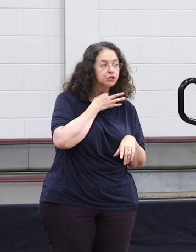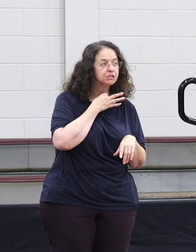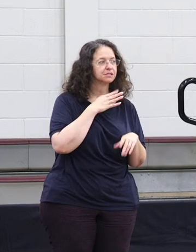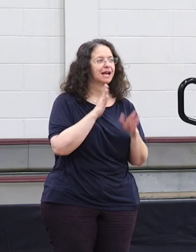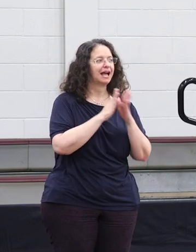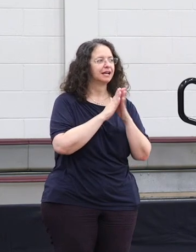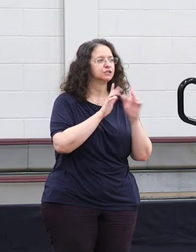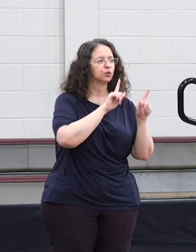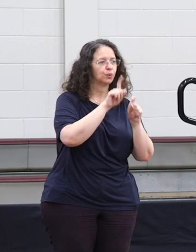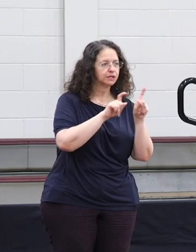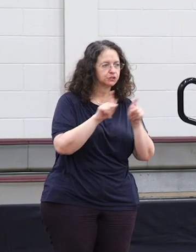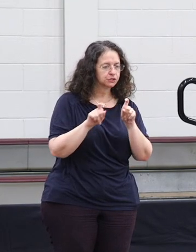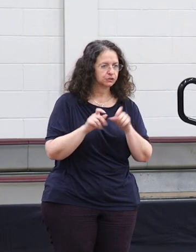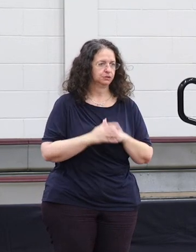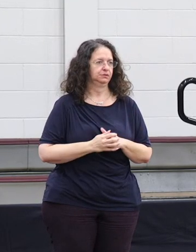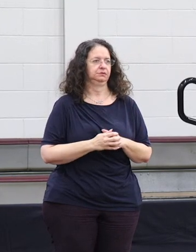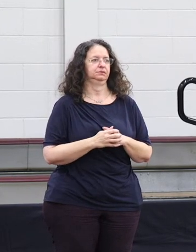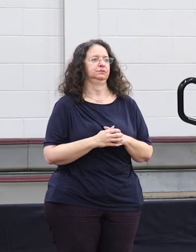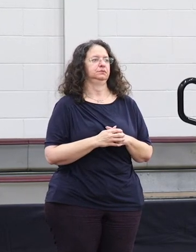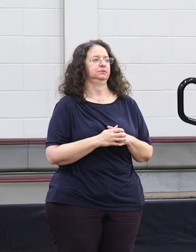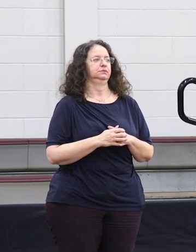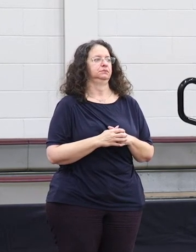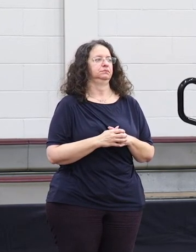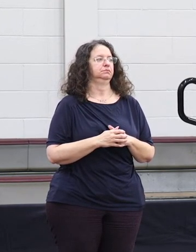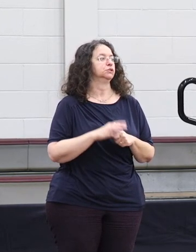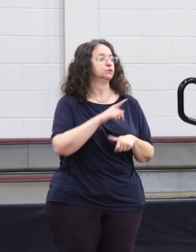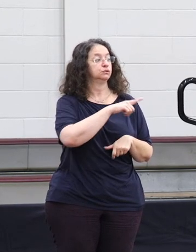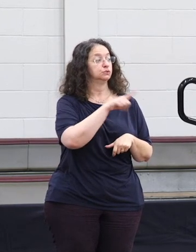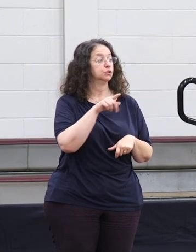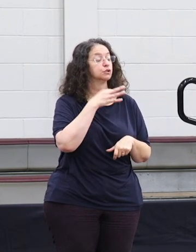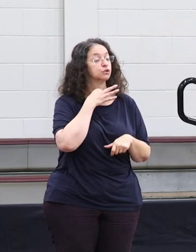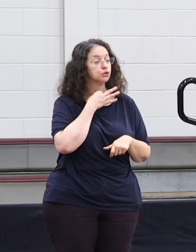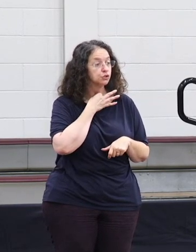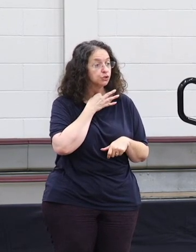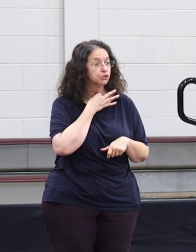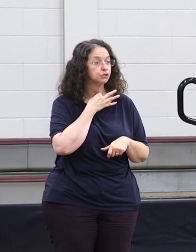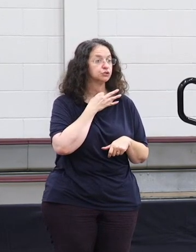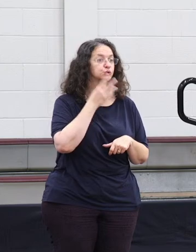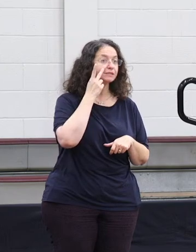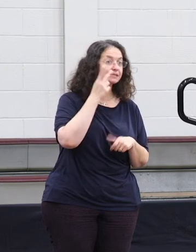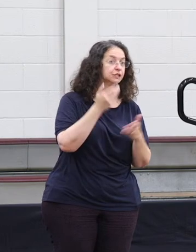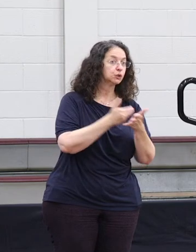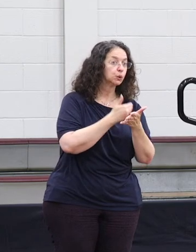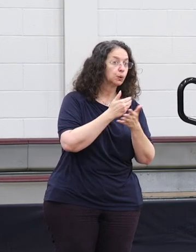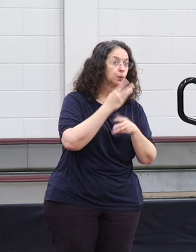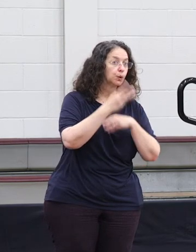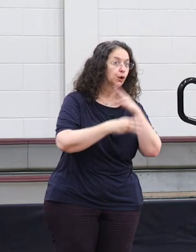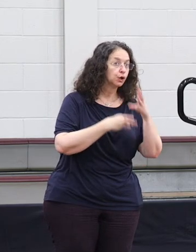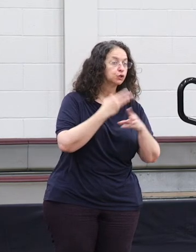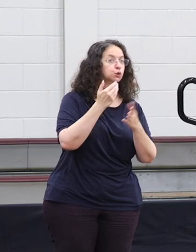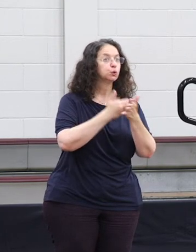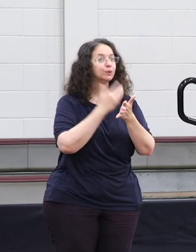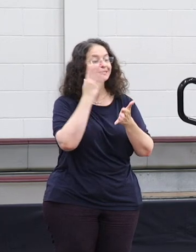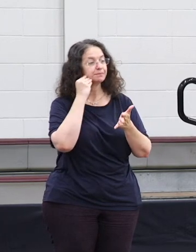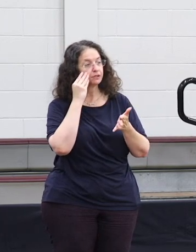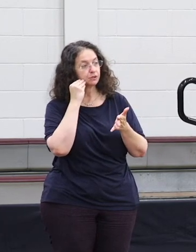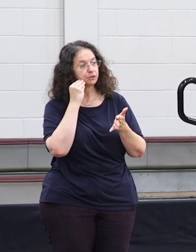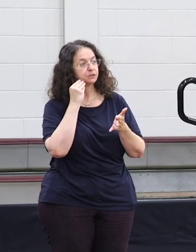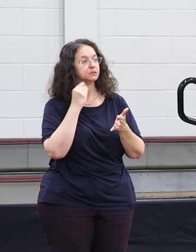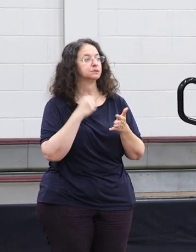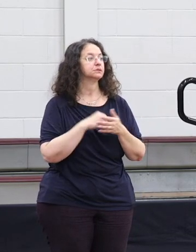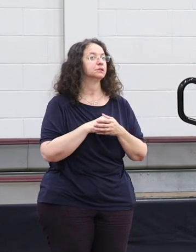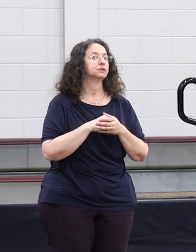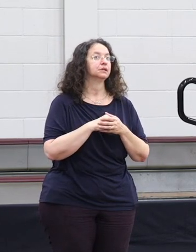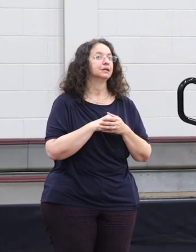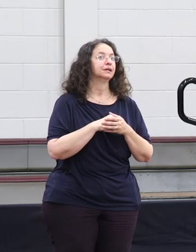Ask questions. By being curious, you will be able to see new worlds, have new experiences,